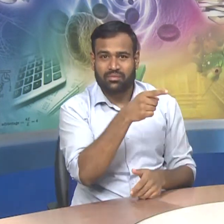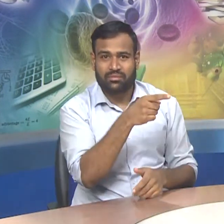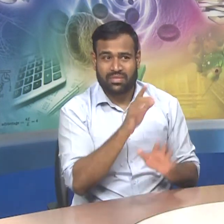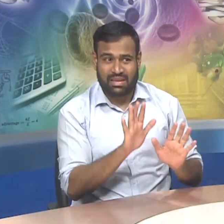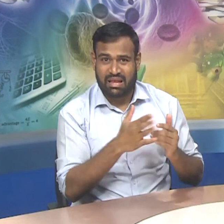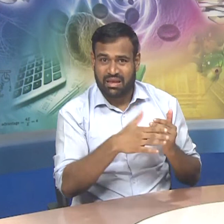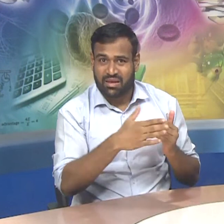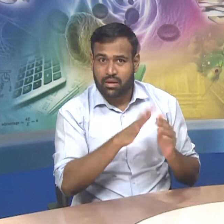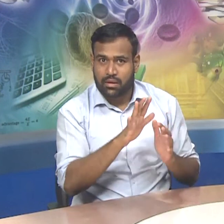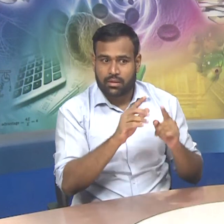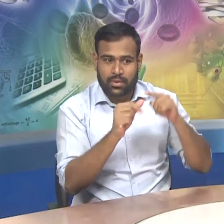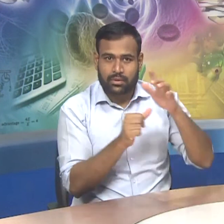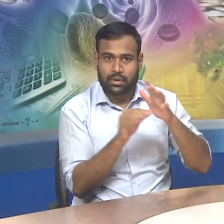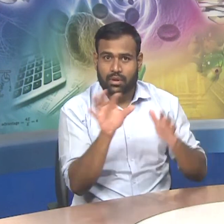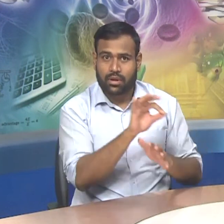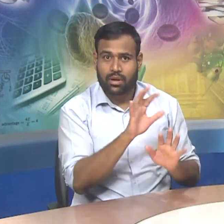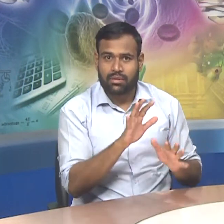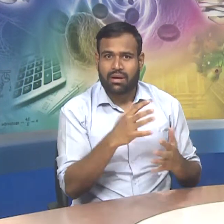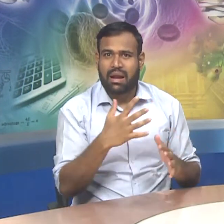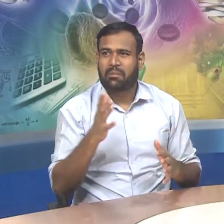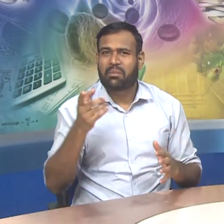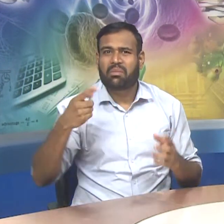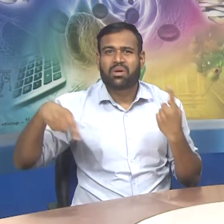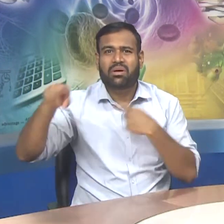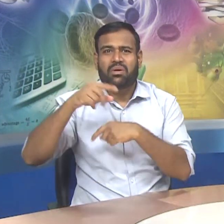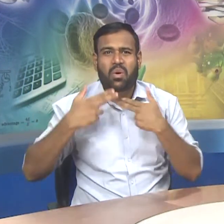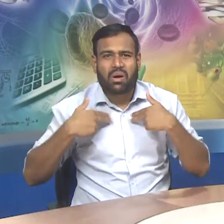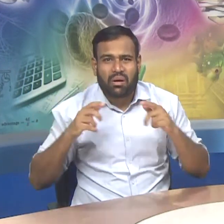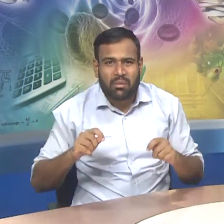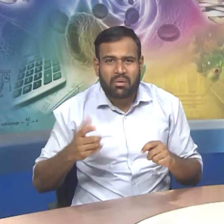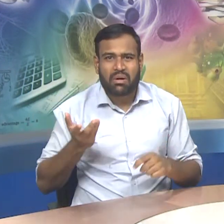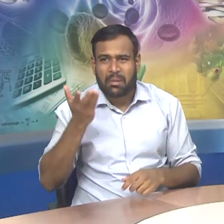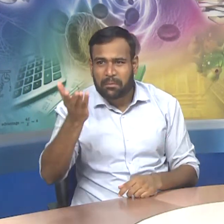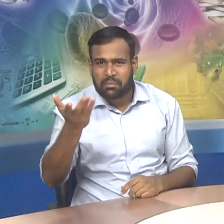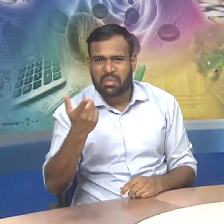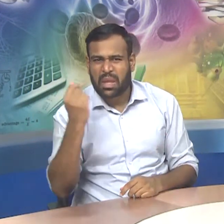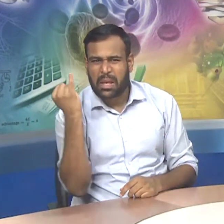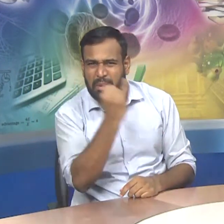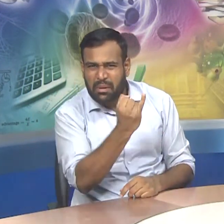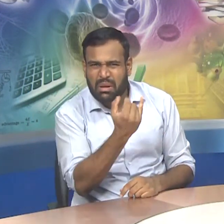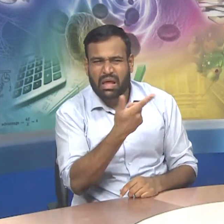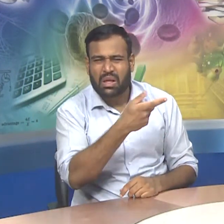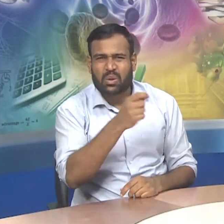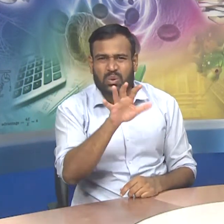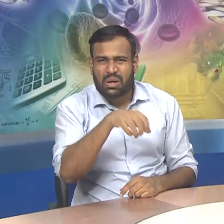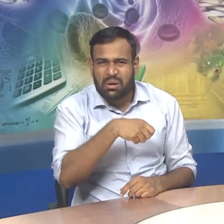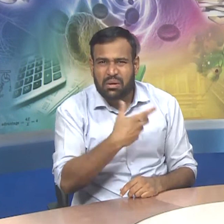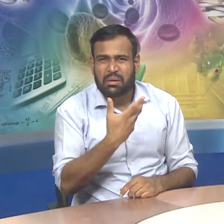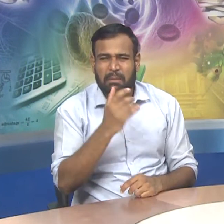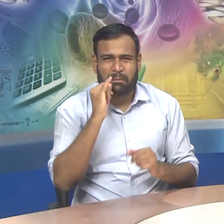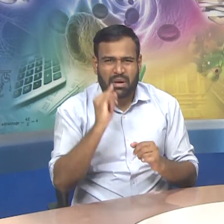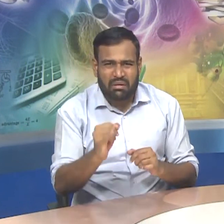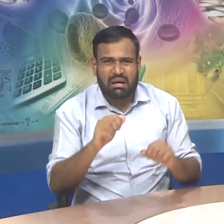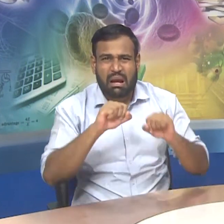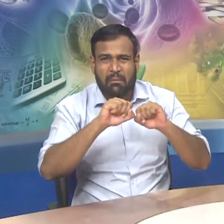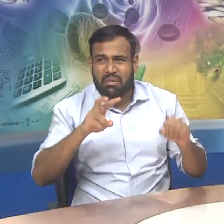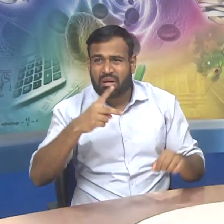And the president can neither be arrested nor any criminal proceedings be instituted against